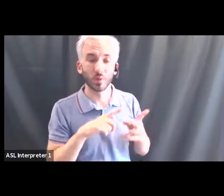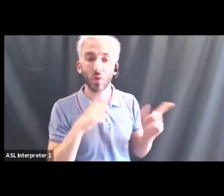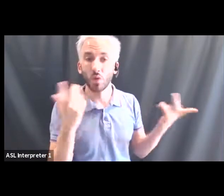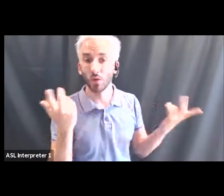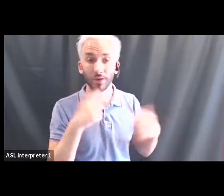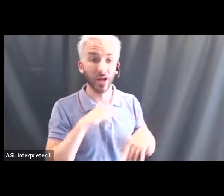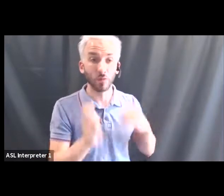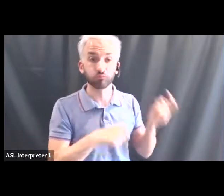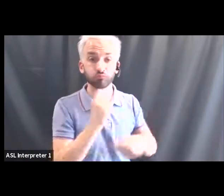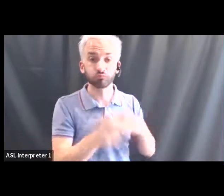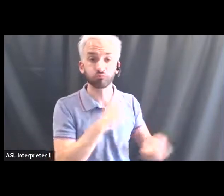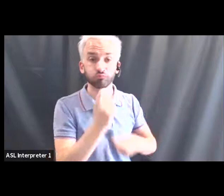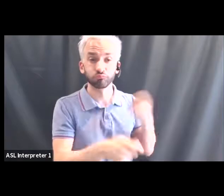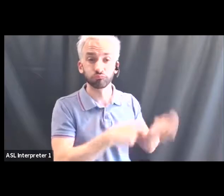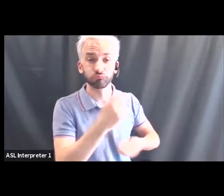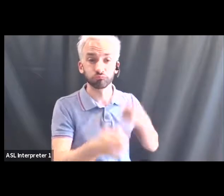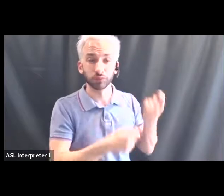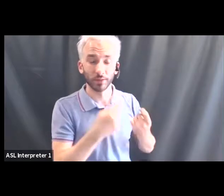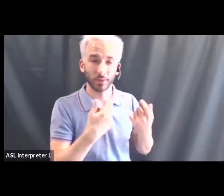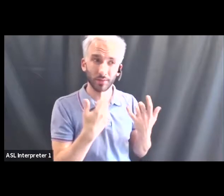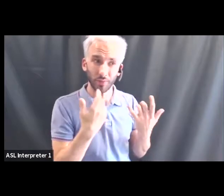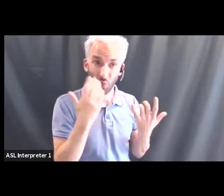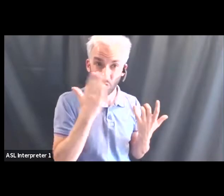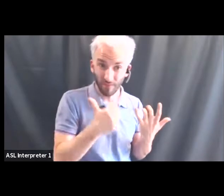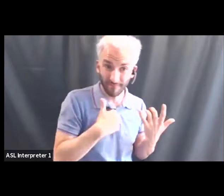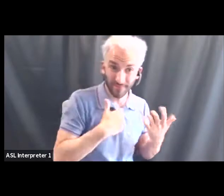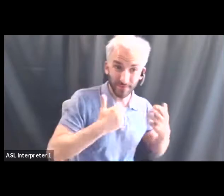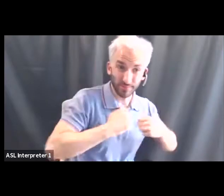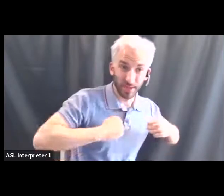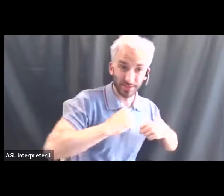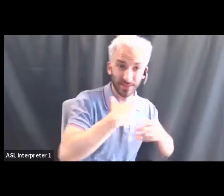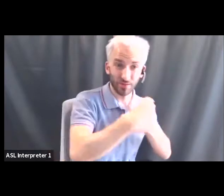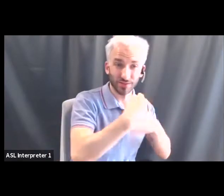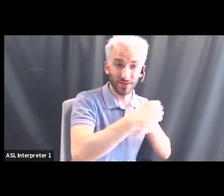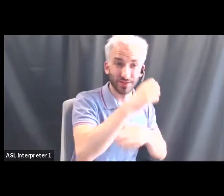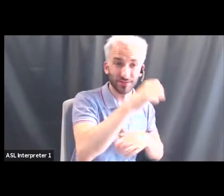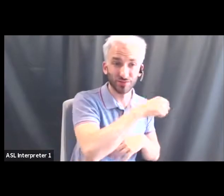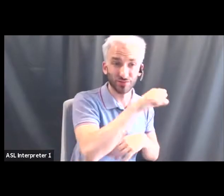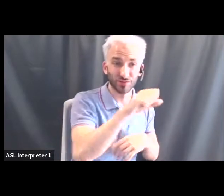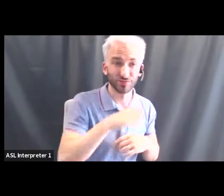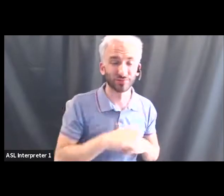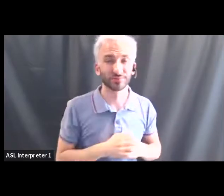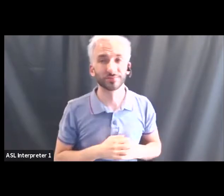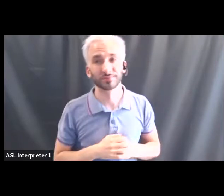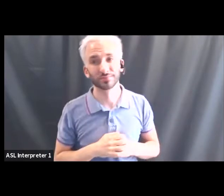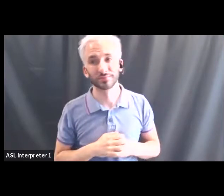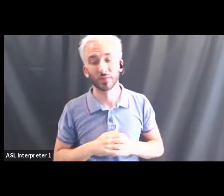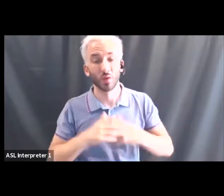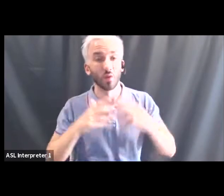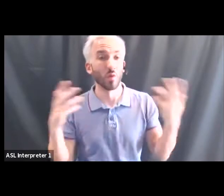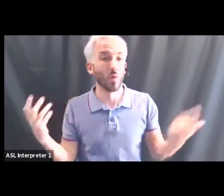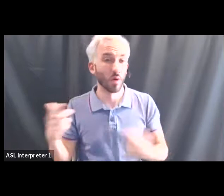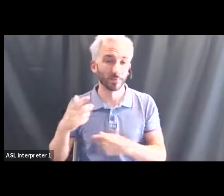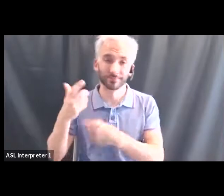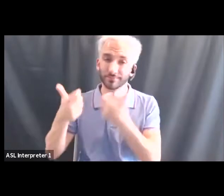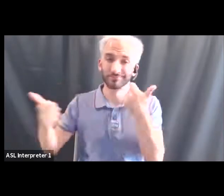at the school administration when they banned Red Rover because some kid in another school had apparently broken his arm while